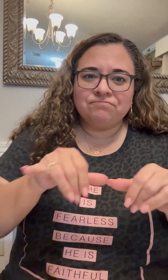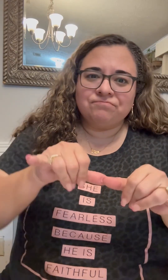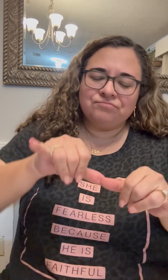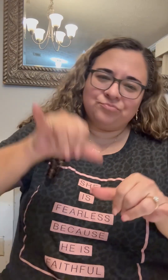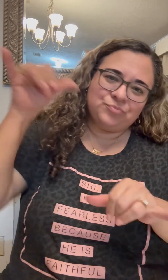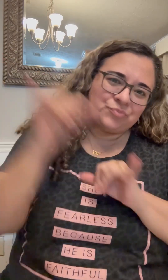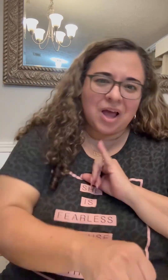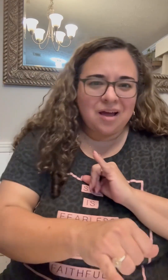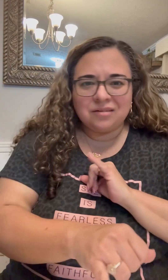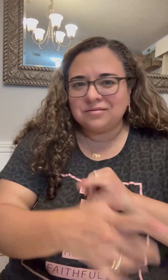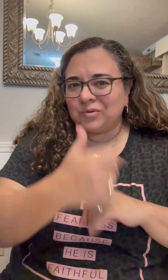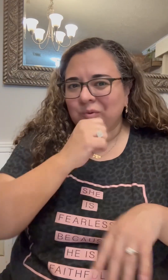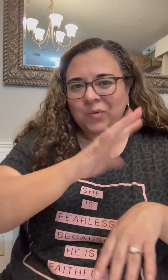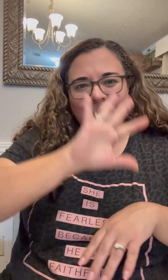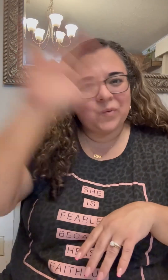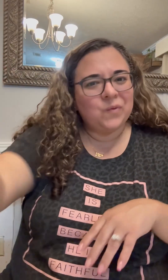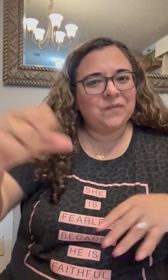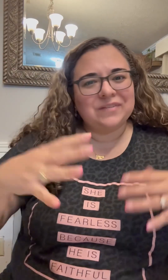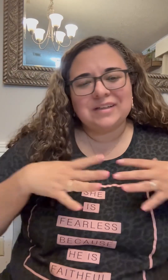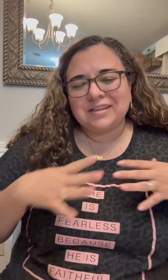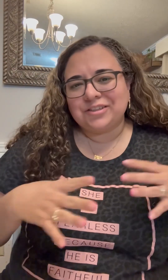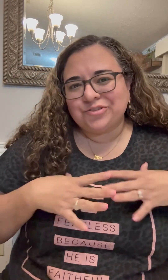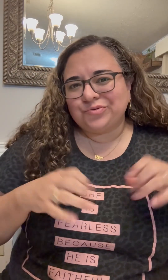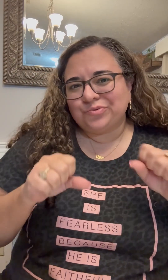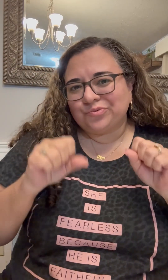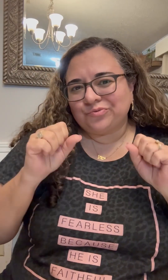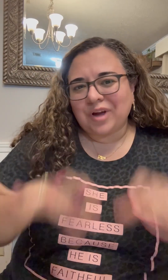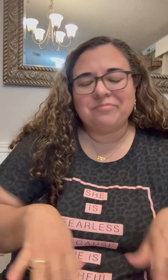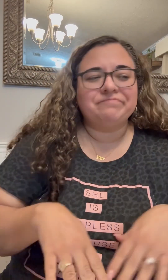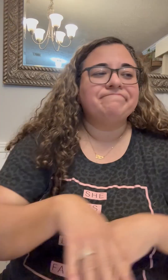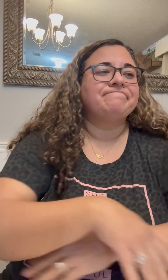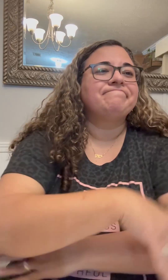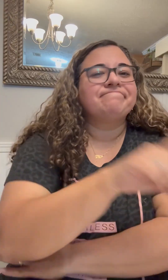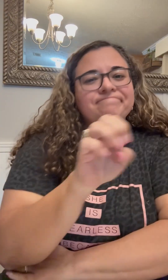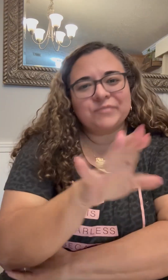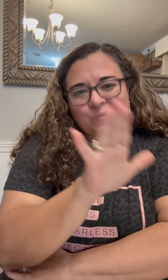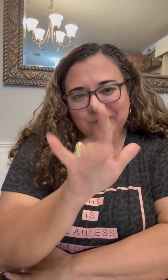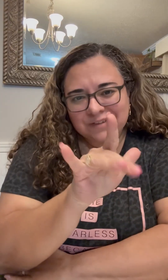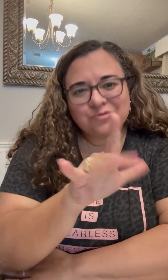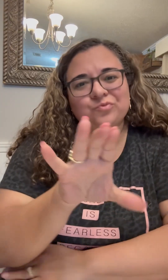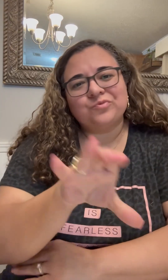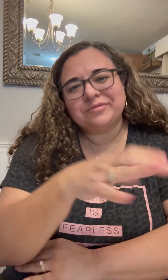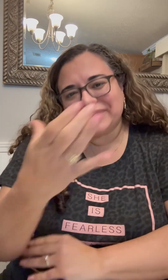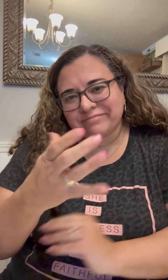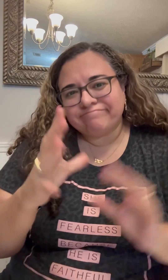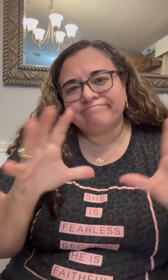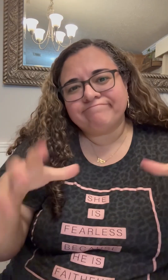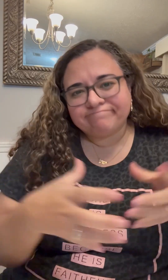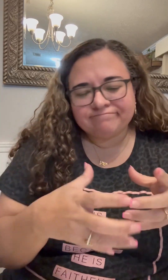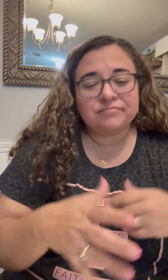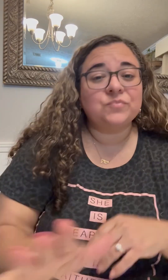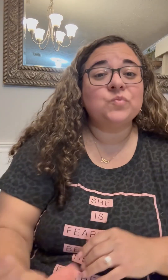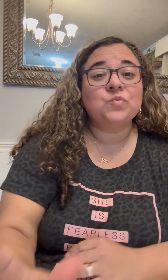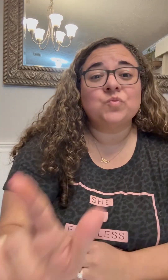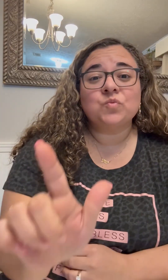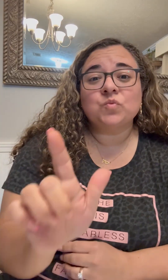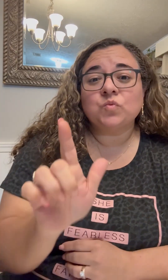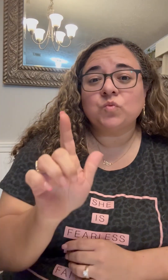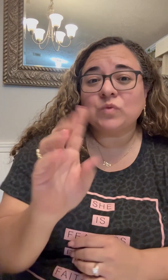So they stayed home. They did not go on the vacation. So Christmas came. They had Christmas.